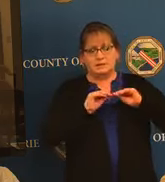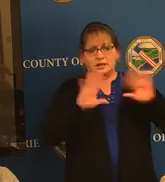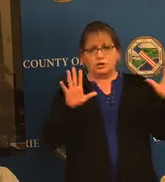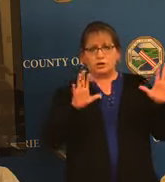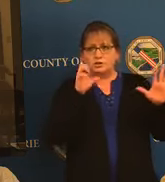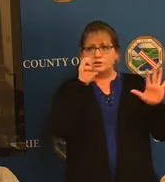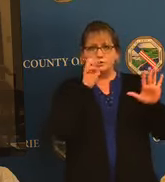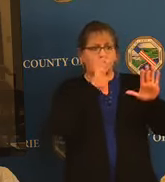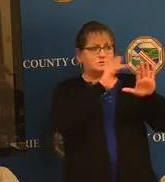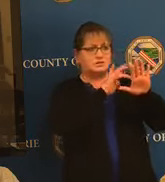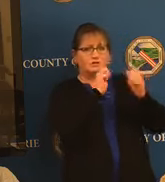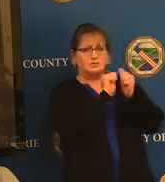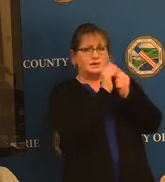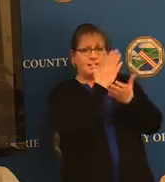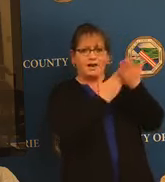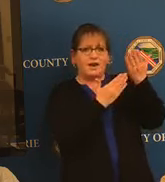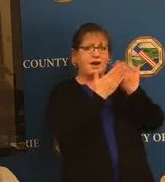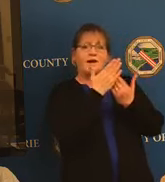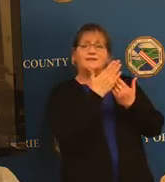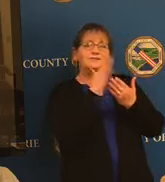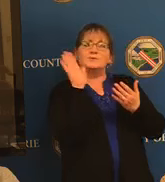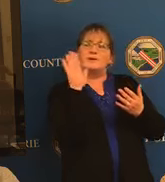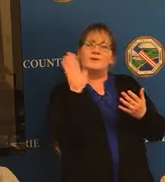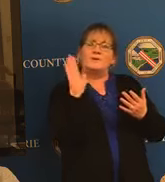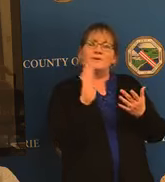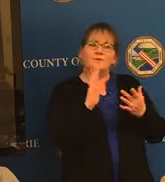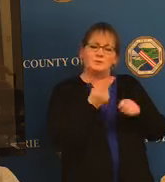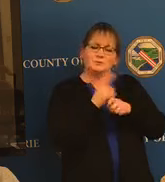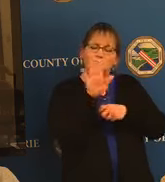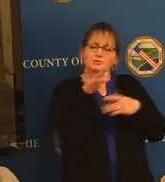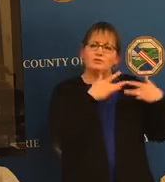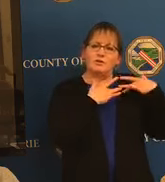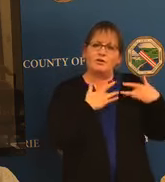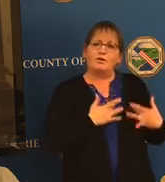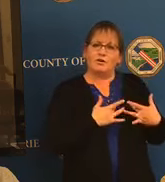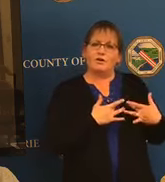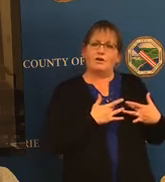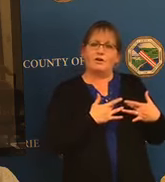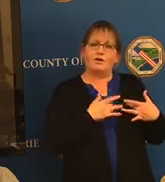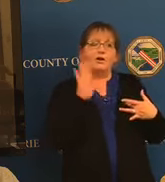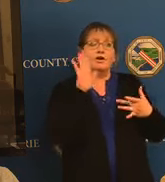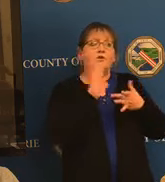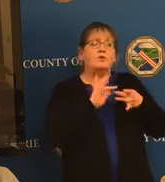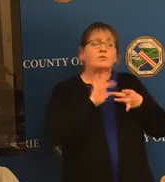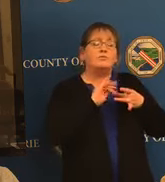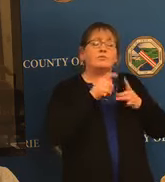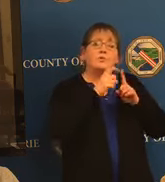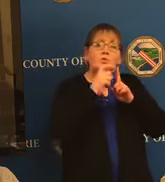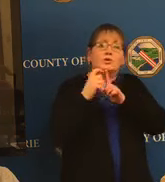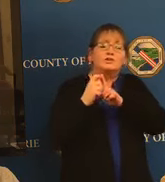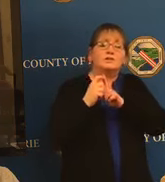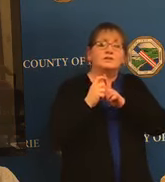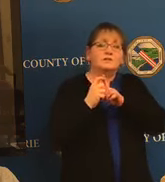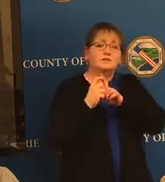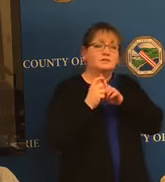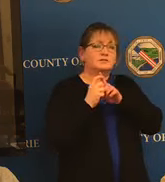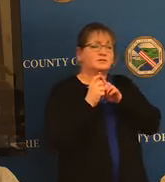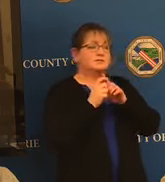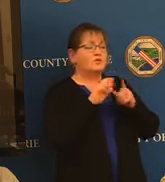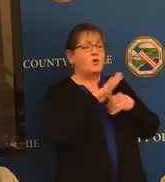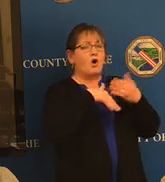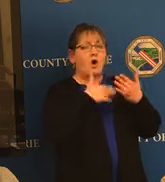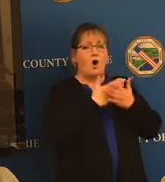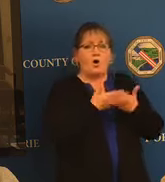reach out with your hands. Reach out with your heart. Reach out with your words. Reach out all the tendrils